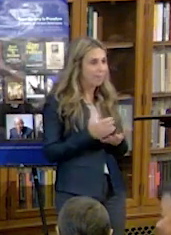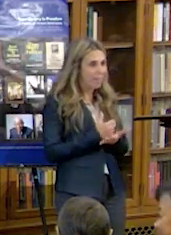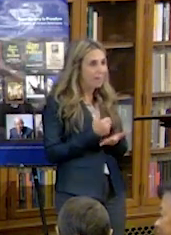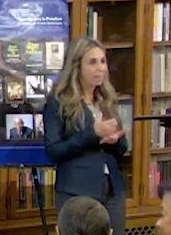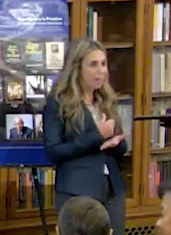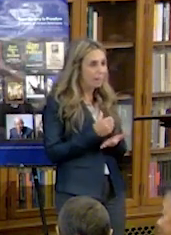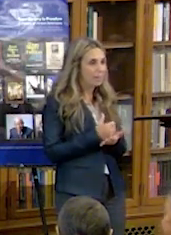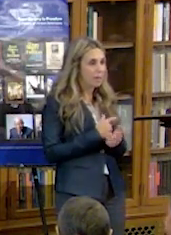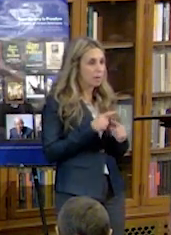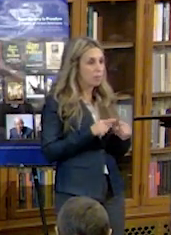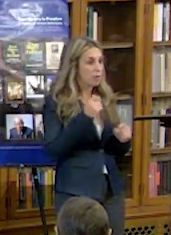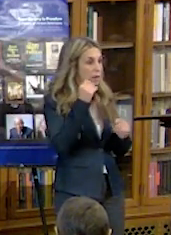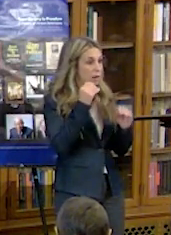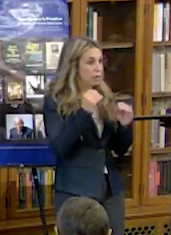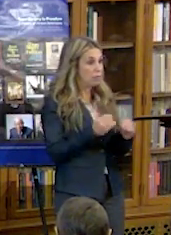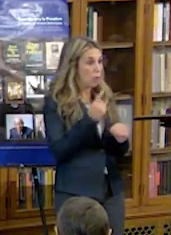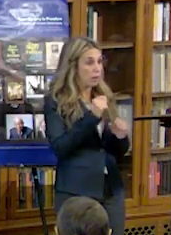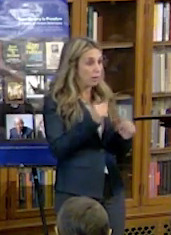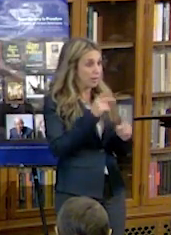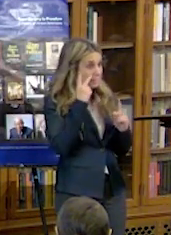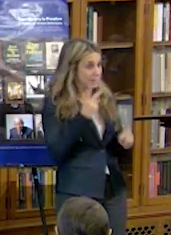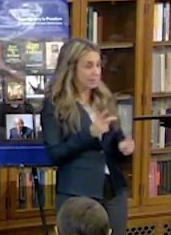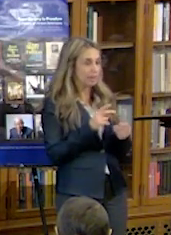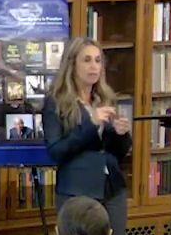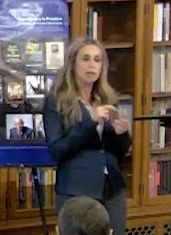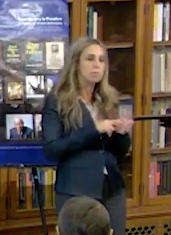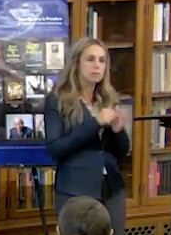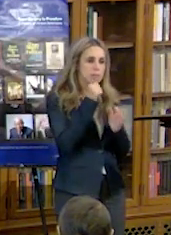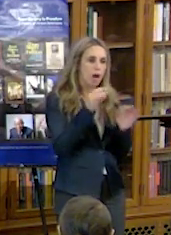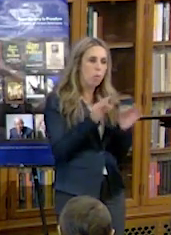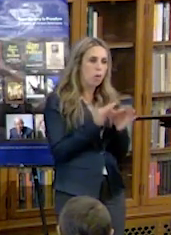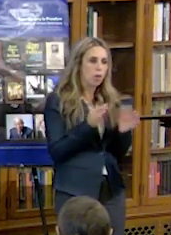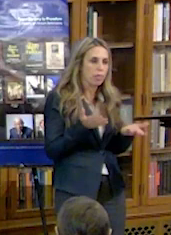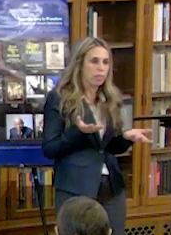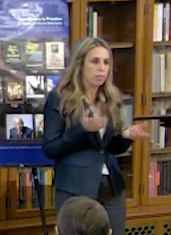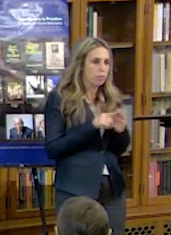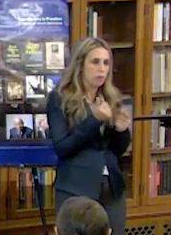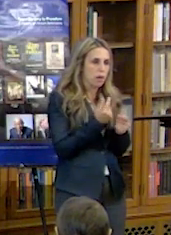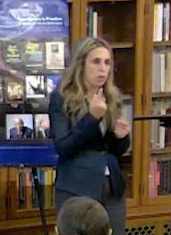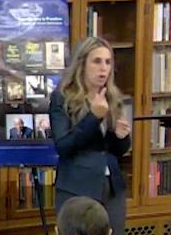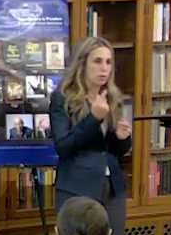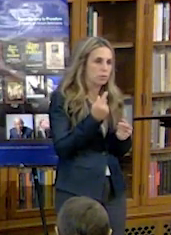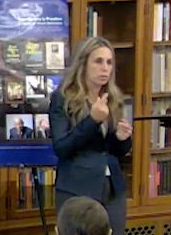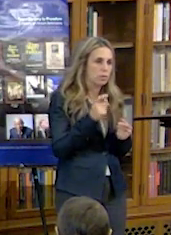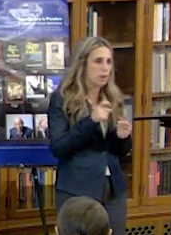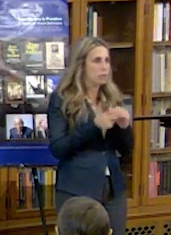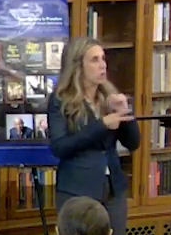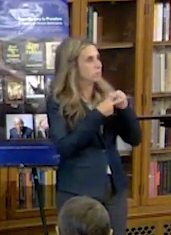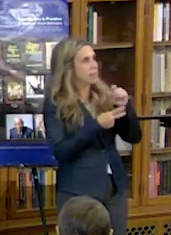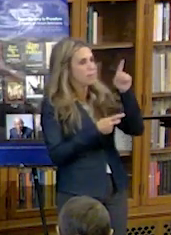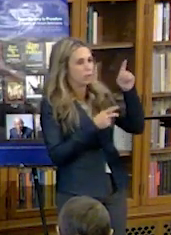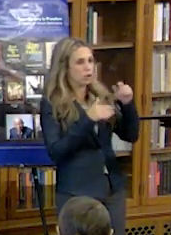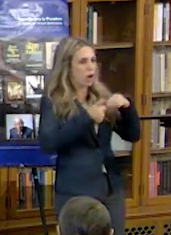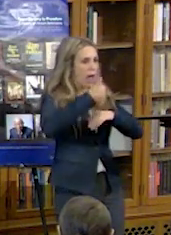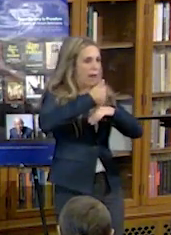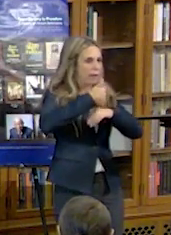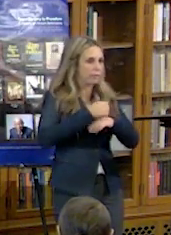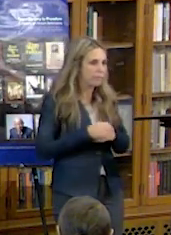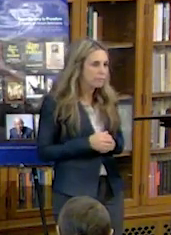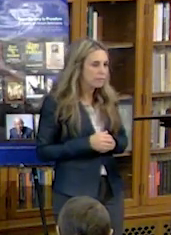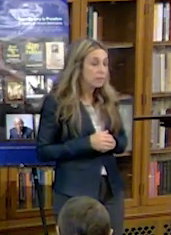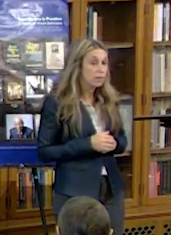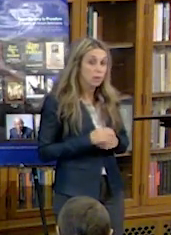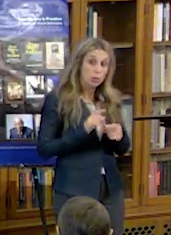it then it's not worth anything to anybody it might as well just be in your attic so to your